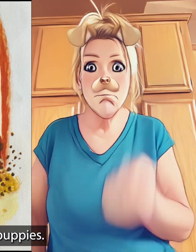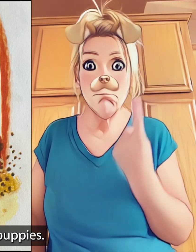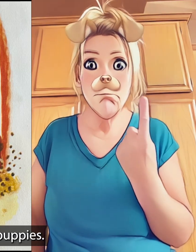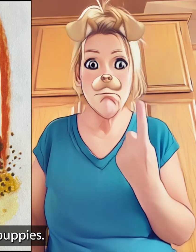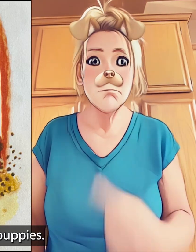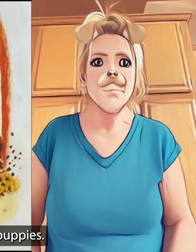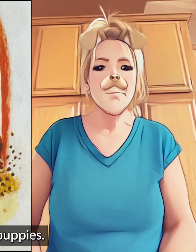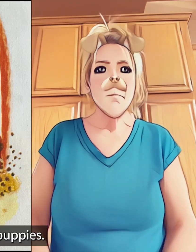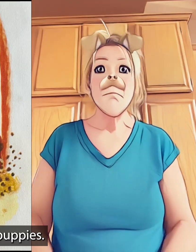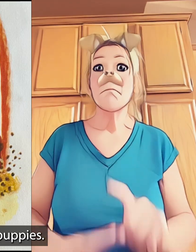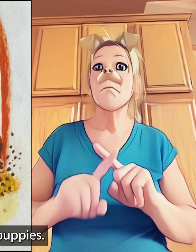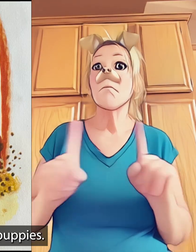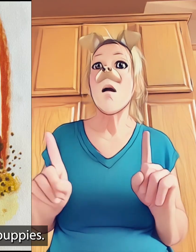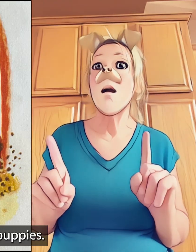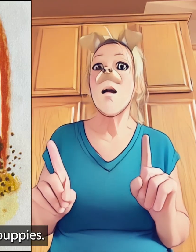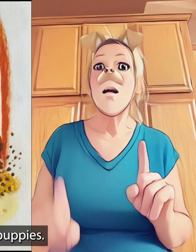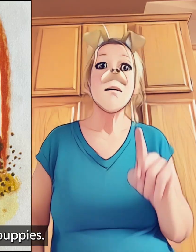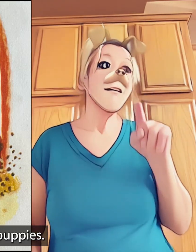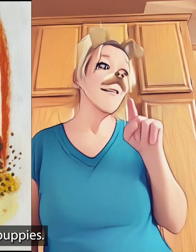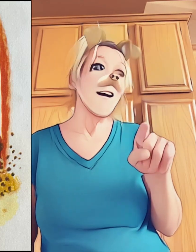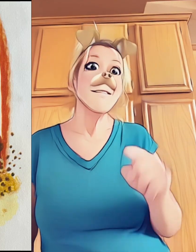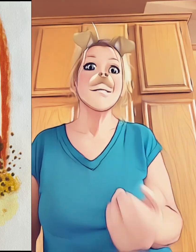But the 5 little puppies